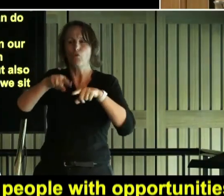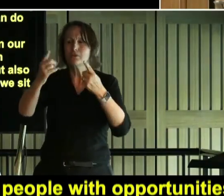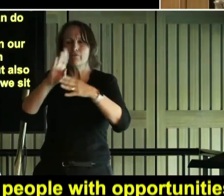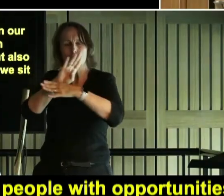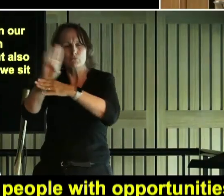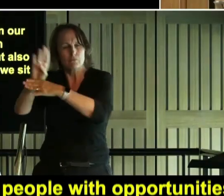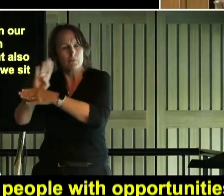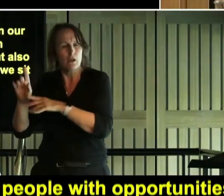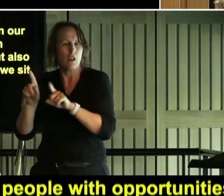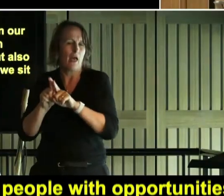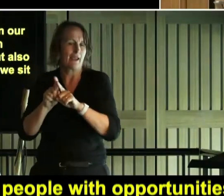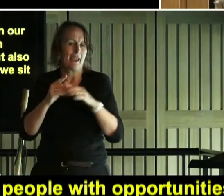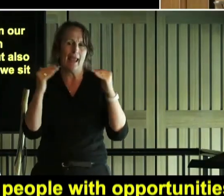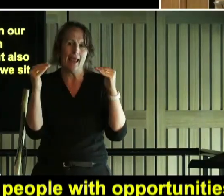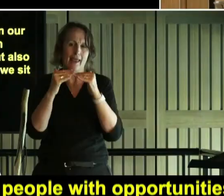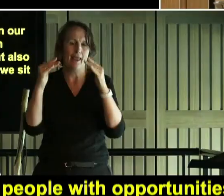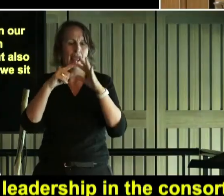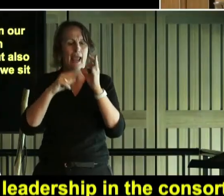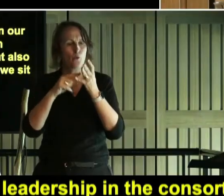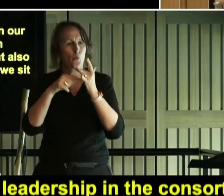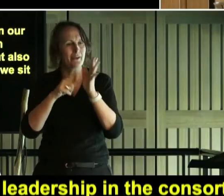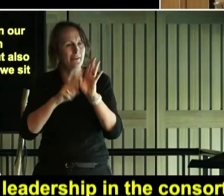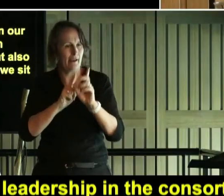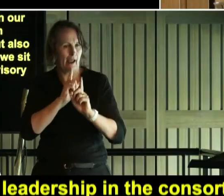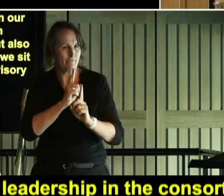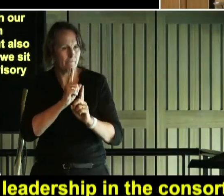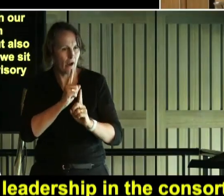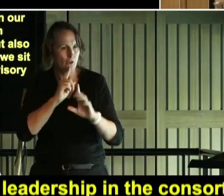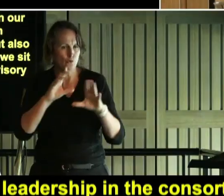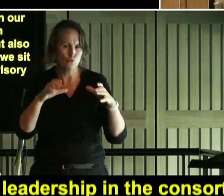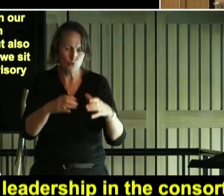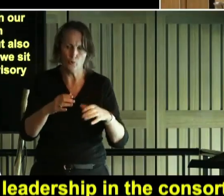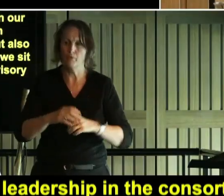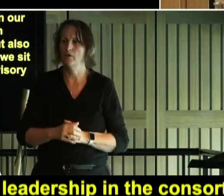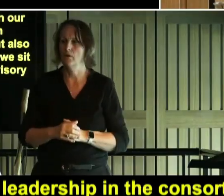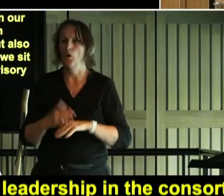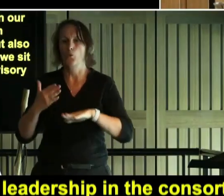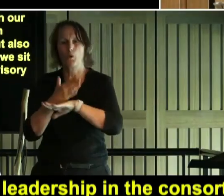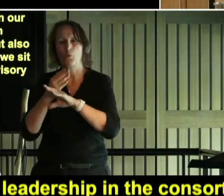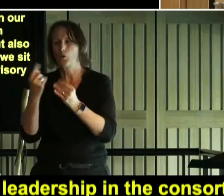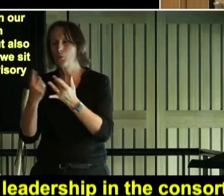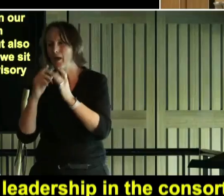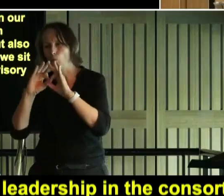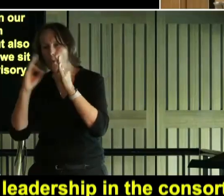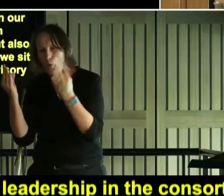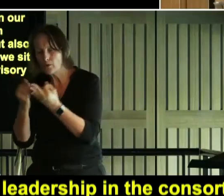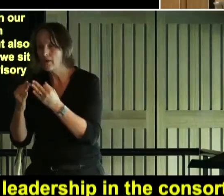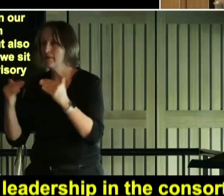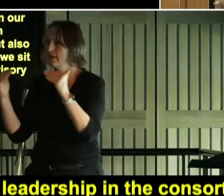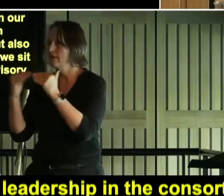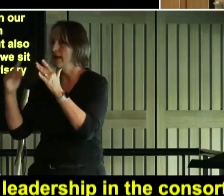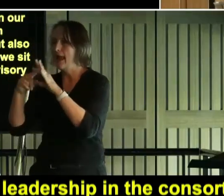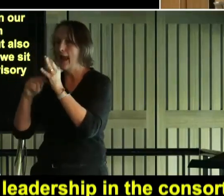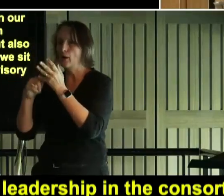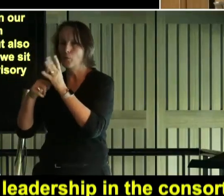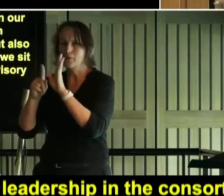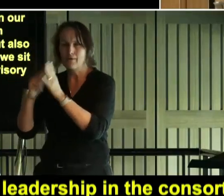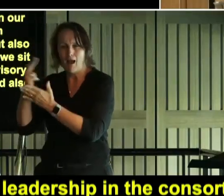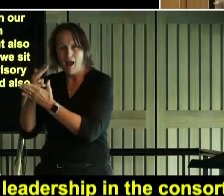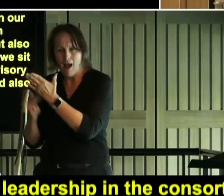as the Equity Advisory Group. We're also working with the Code and also Equi Arts. So really